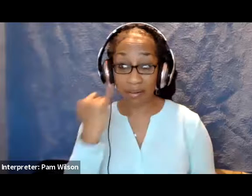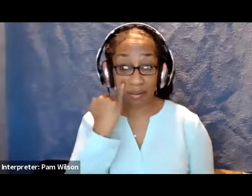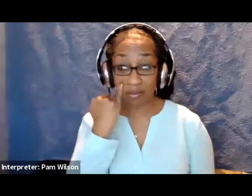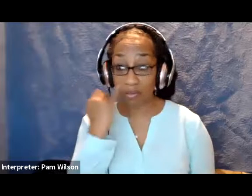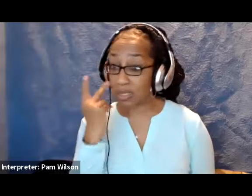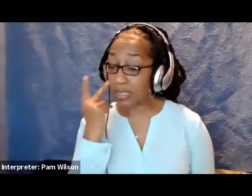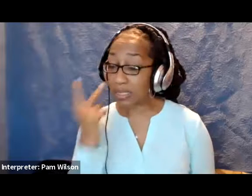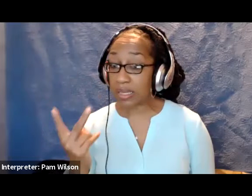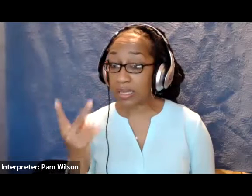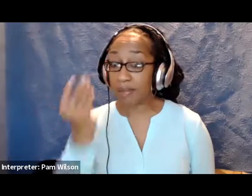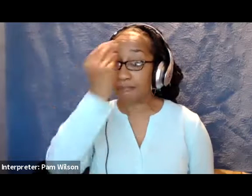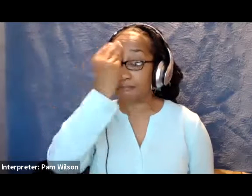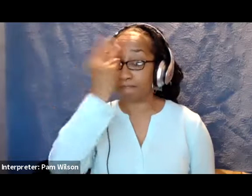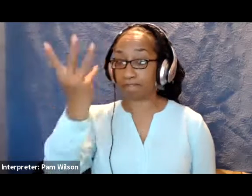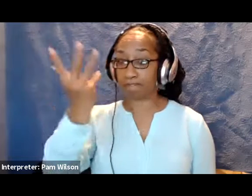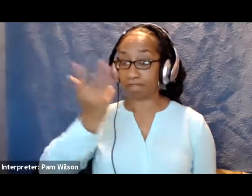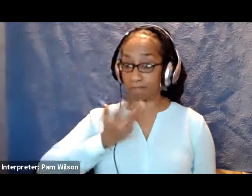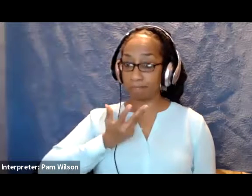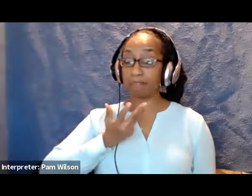please let us know.